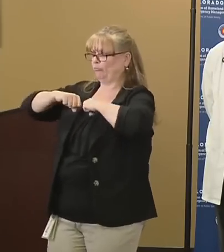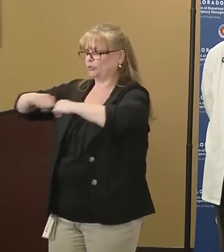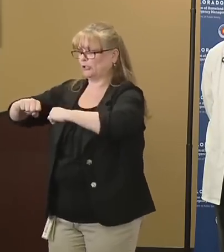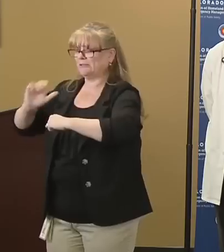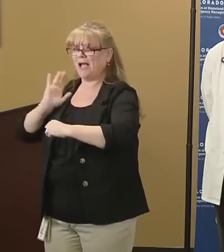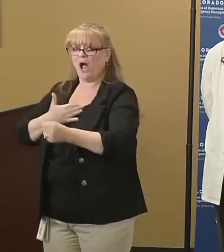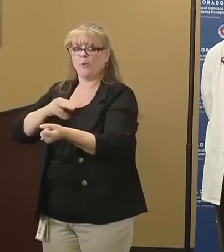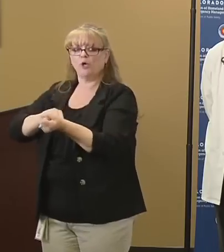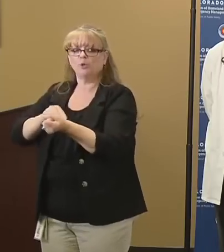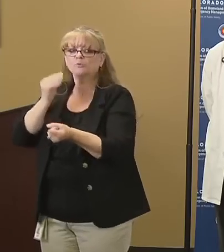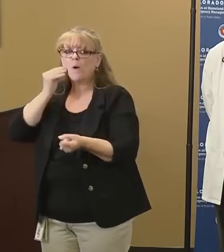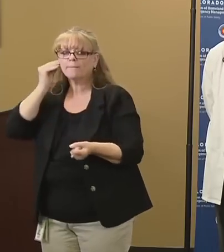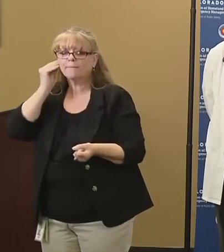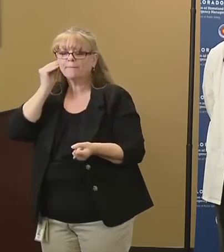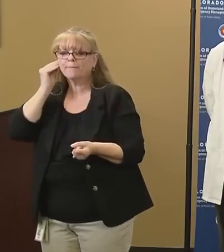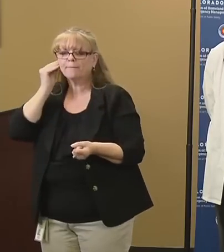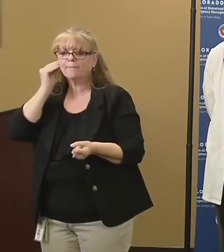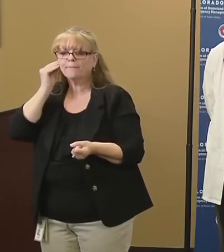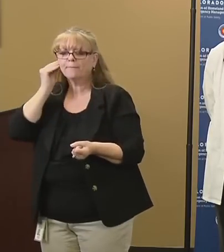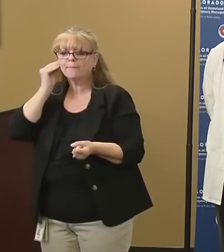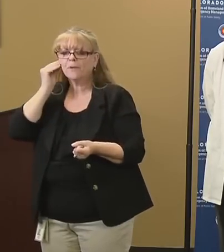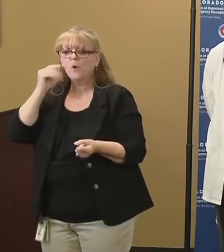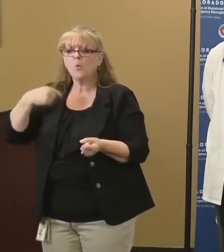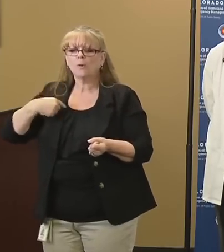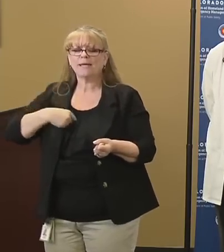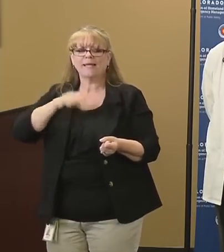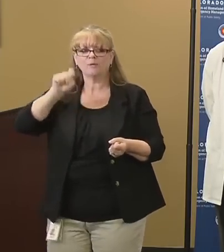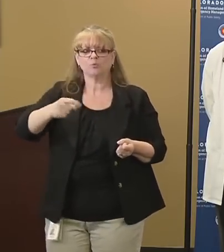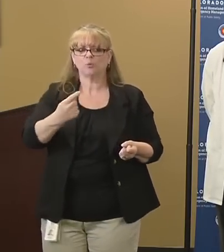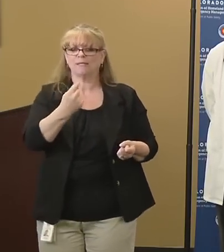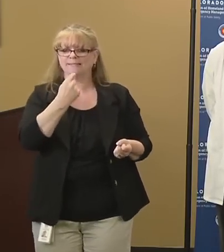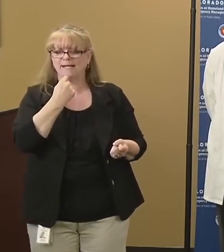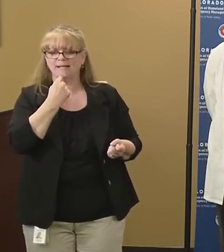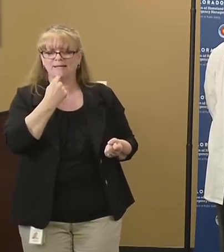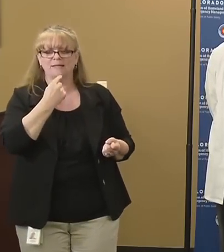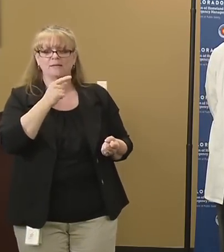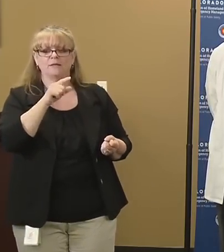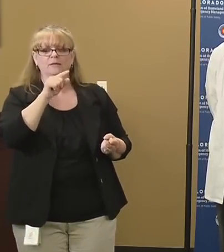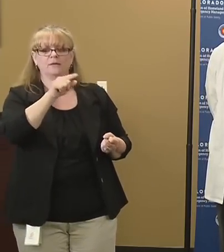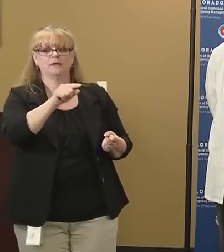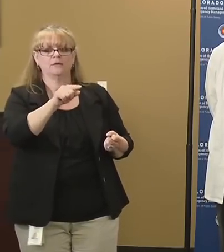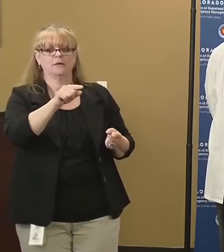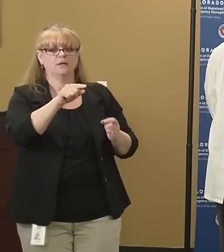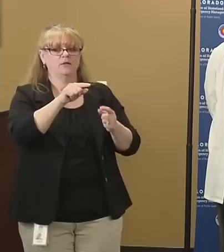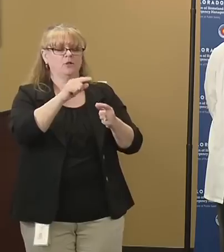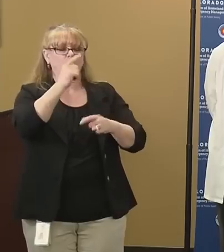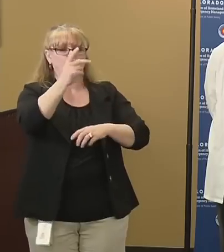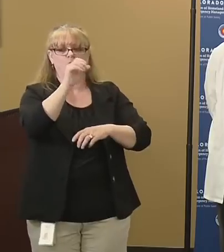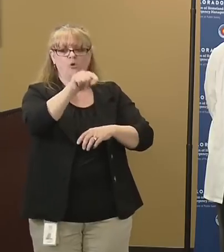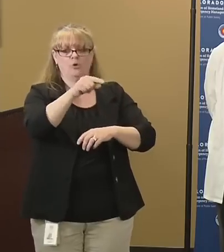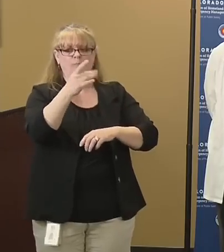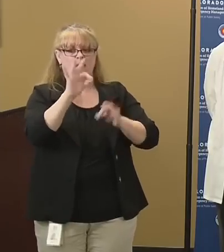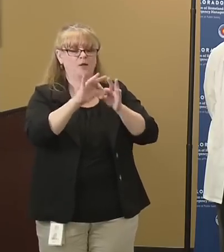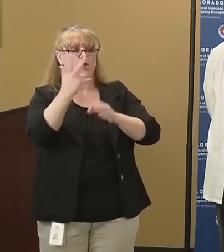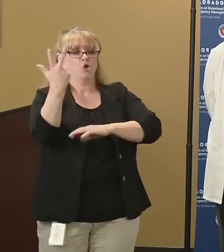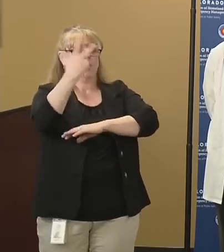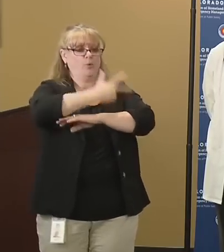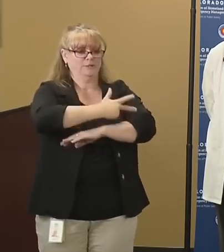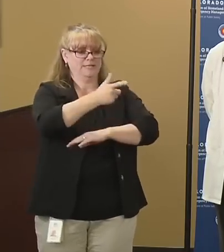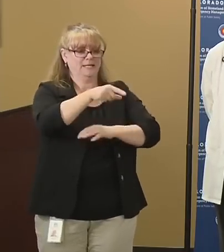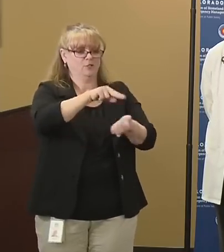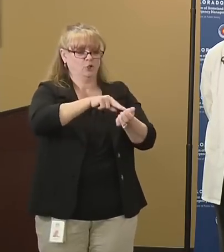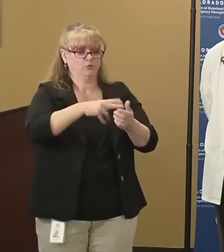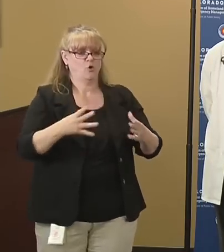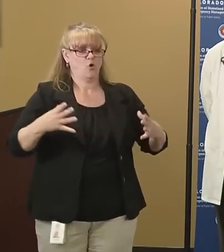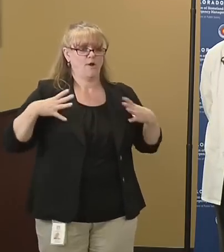emergency basis that workers have 3 or 4 paid days off if they are ill, so that they can be tested. If